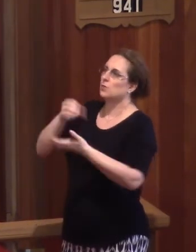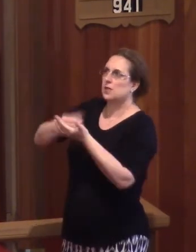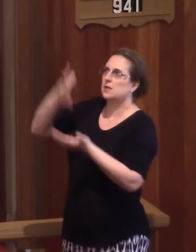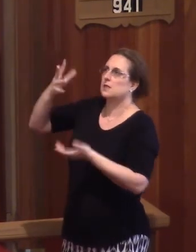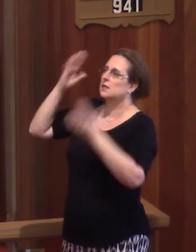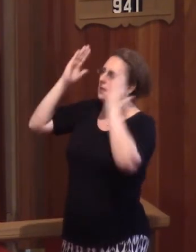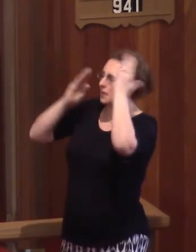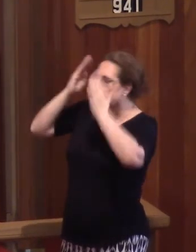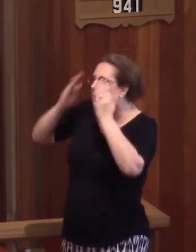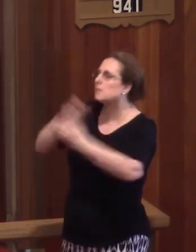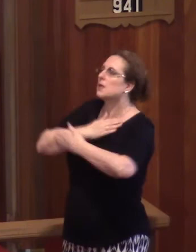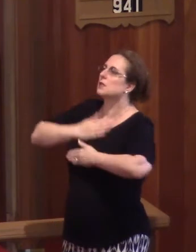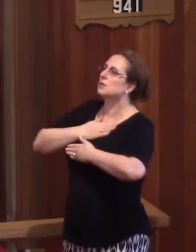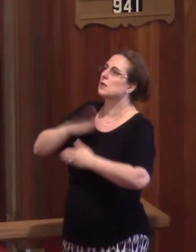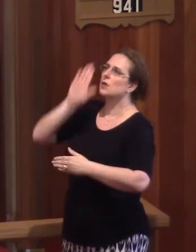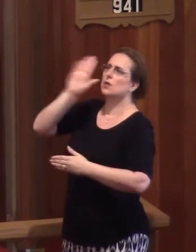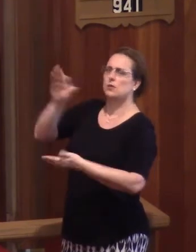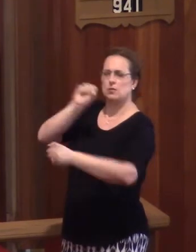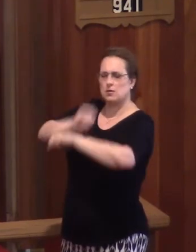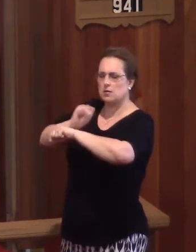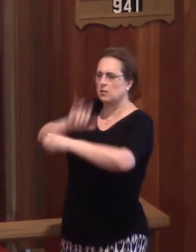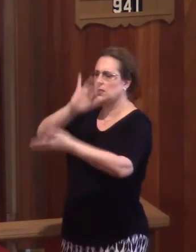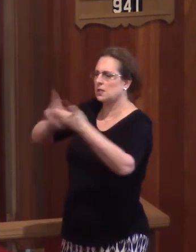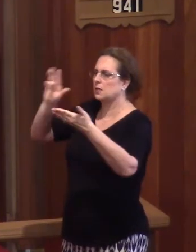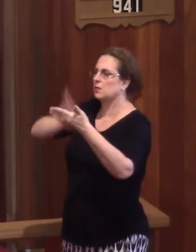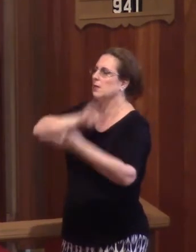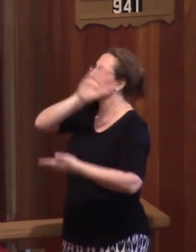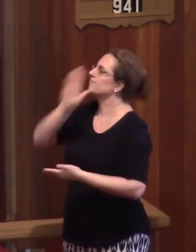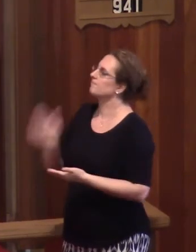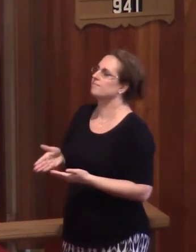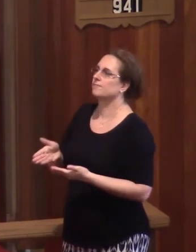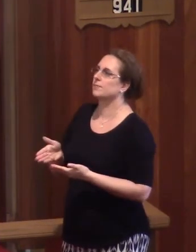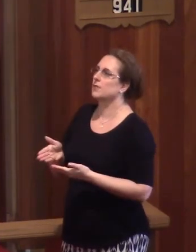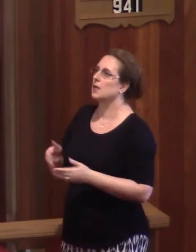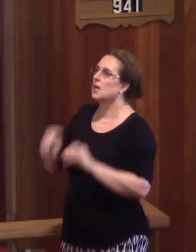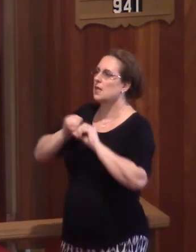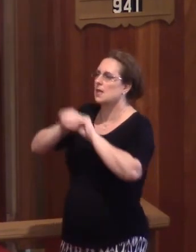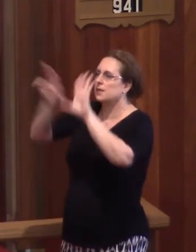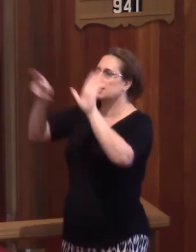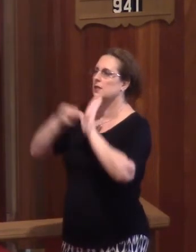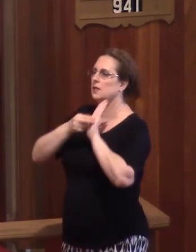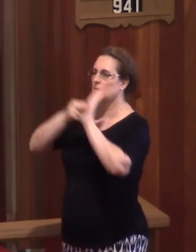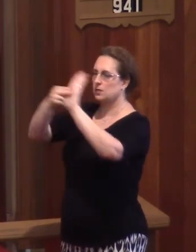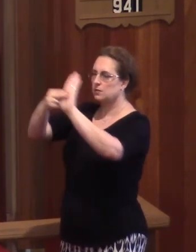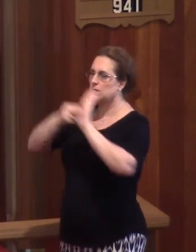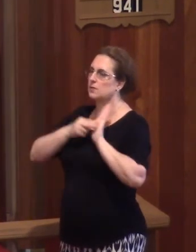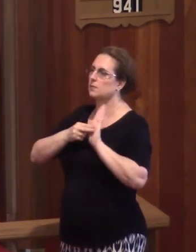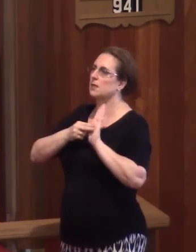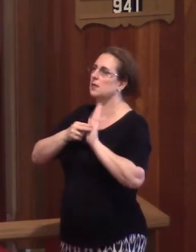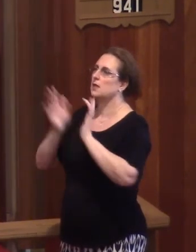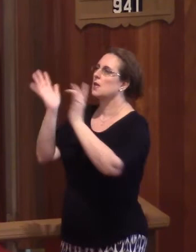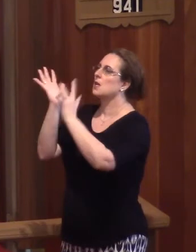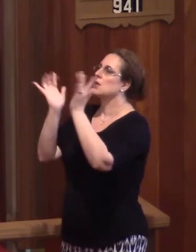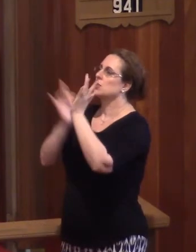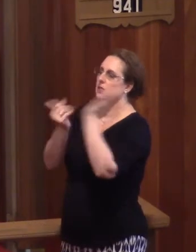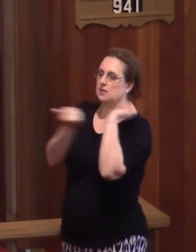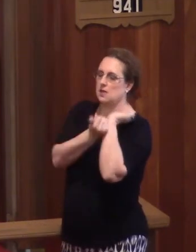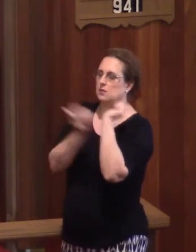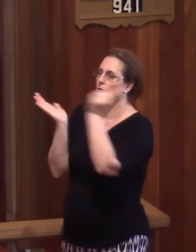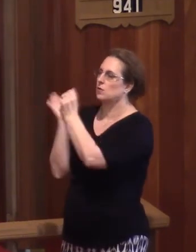life's riches, cares, and pleasures Never may your work erase. Let the clear inscription be,